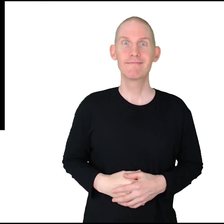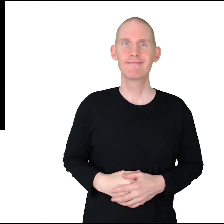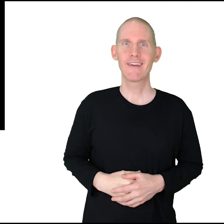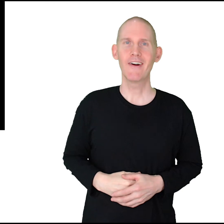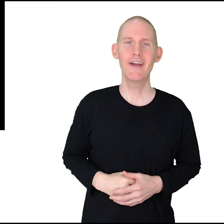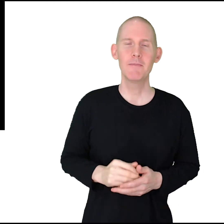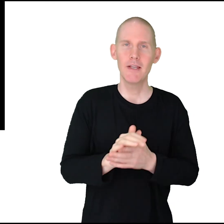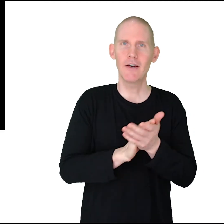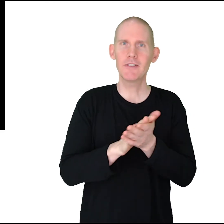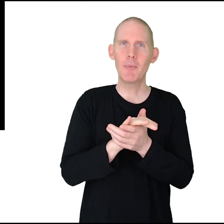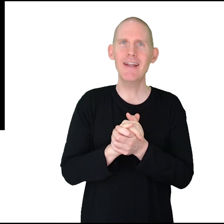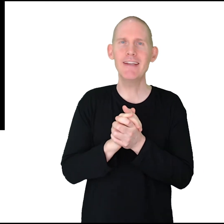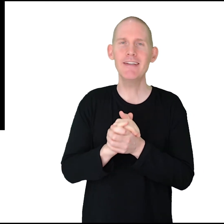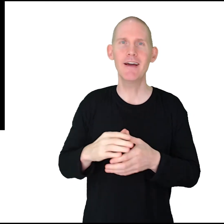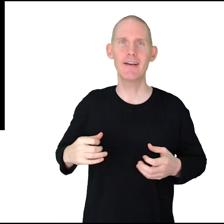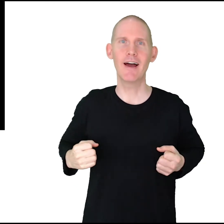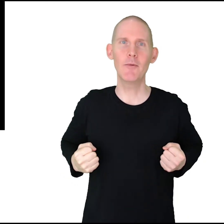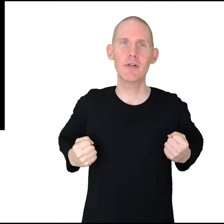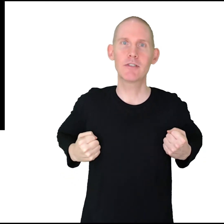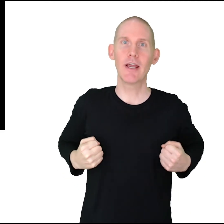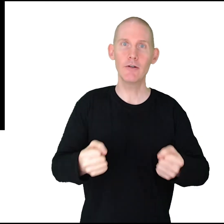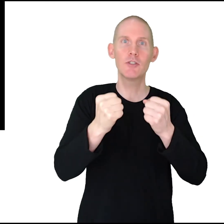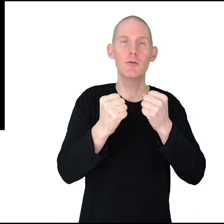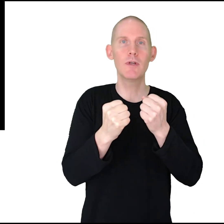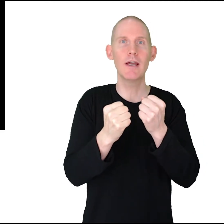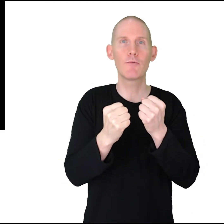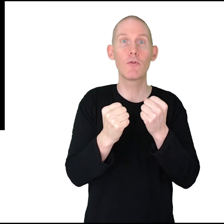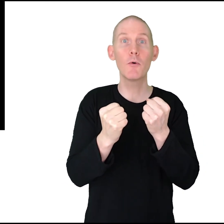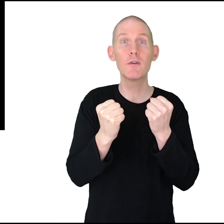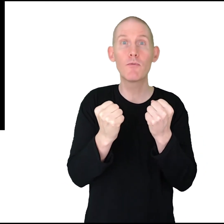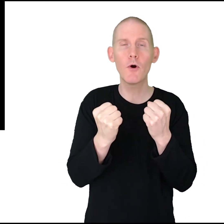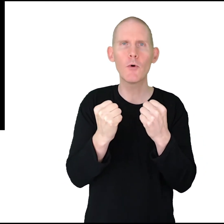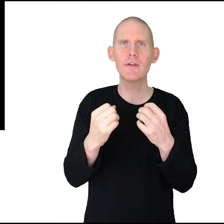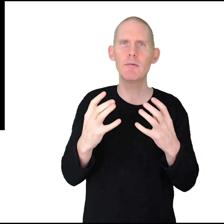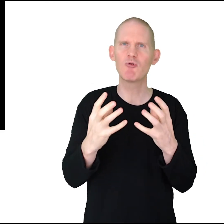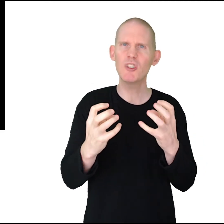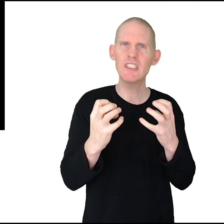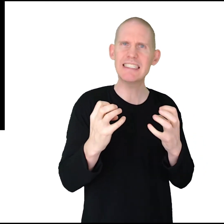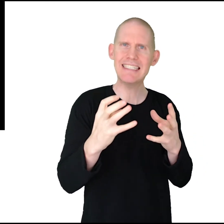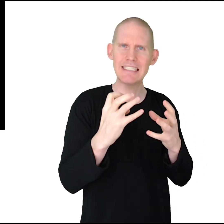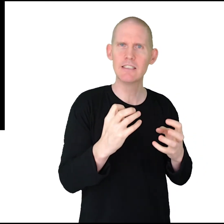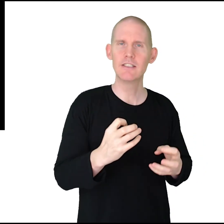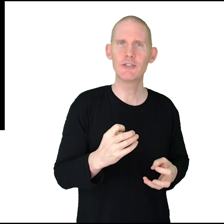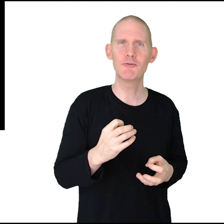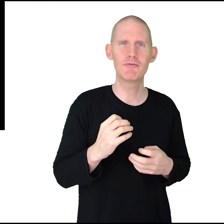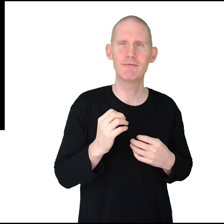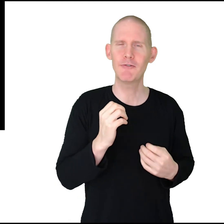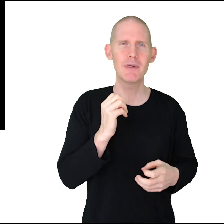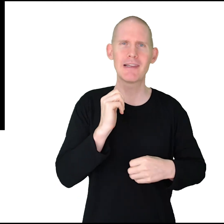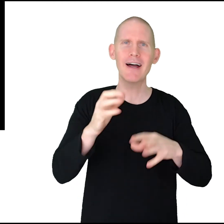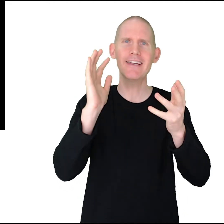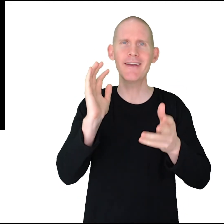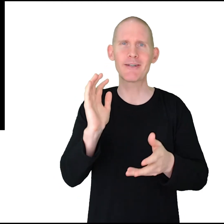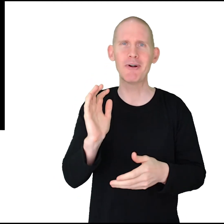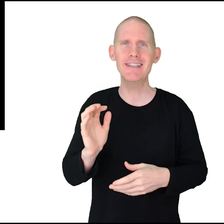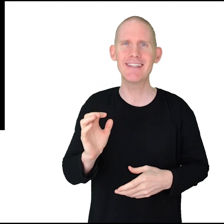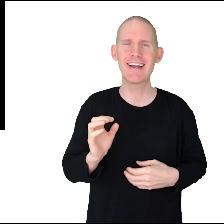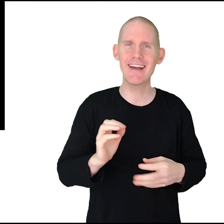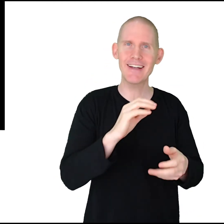All right, now depending on how much energy we have flowing forward that we really, you've been lying like crazy and I gotta let you